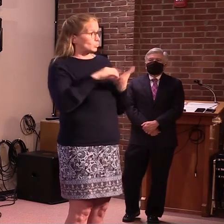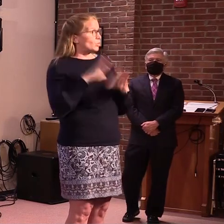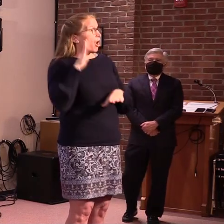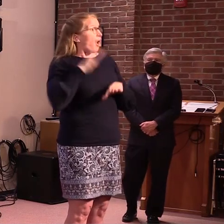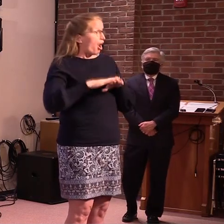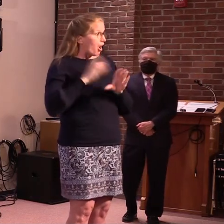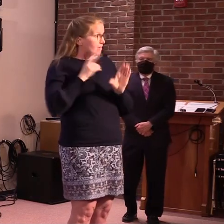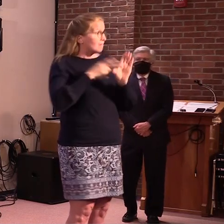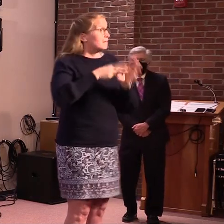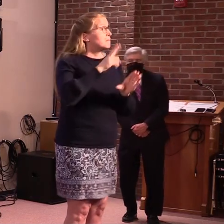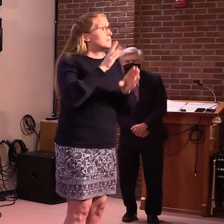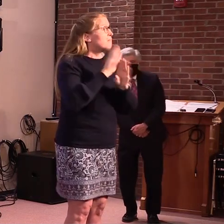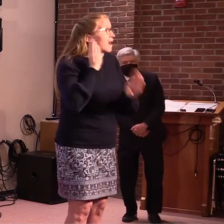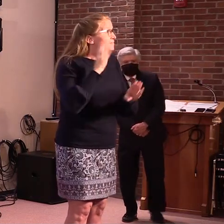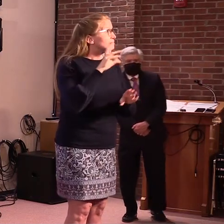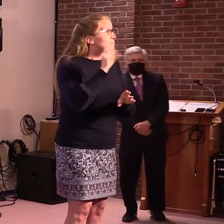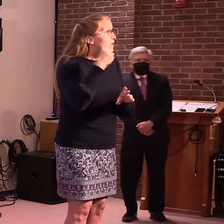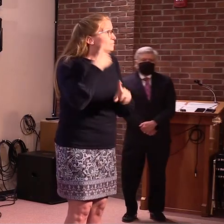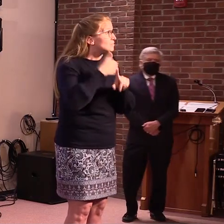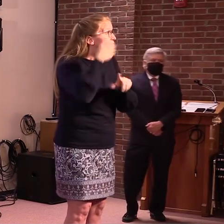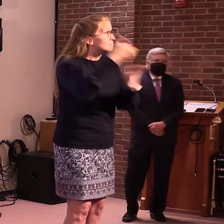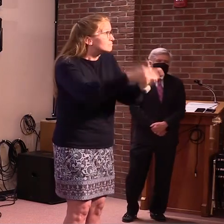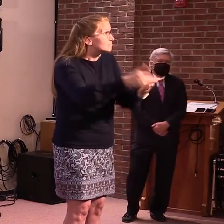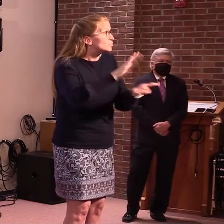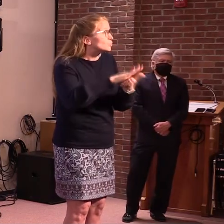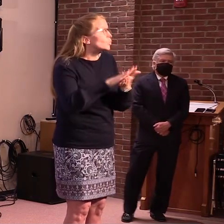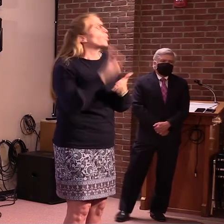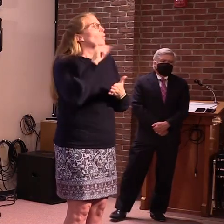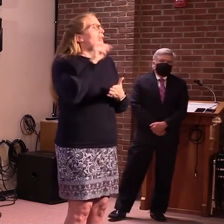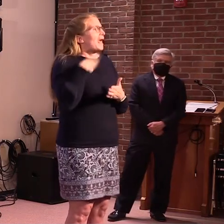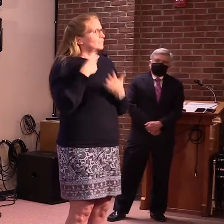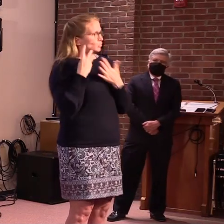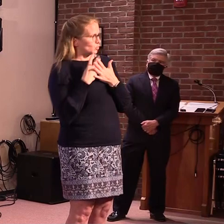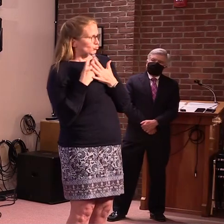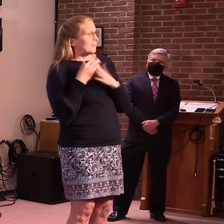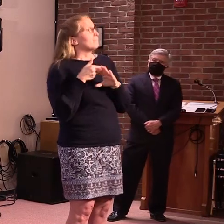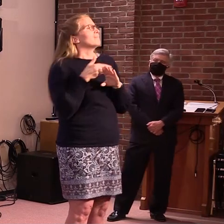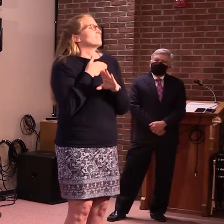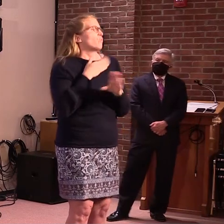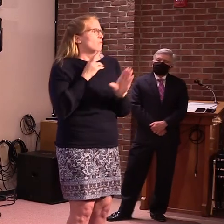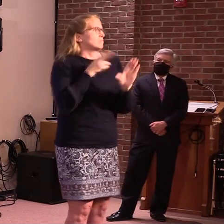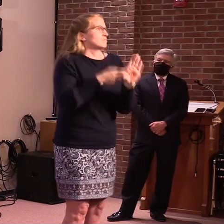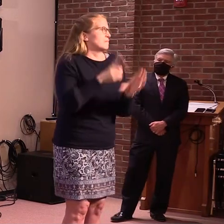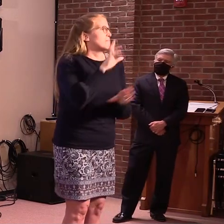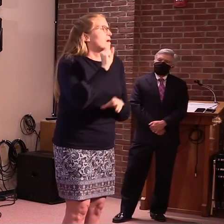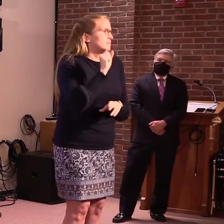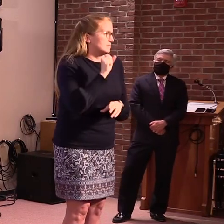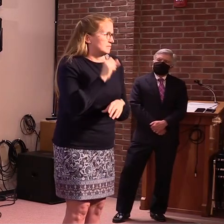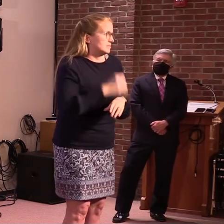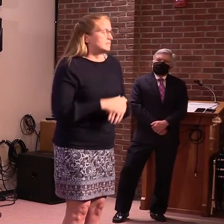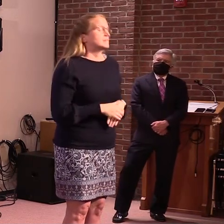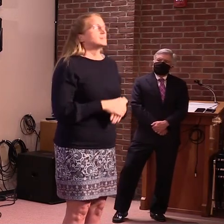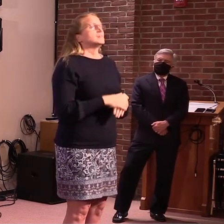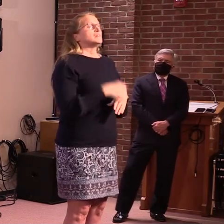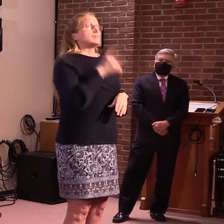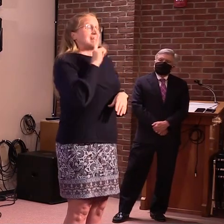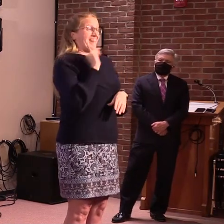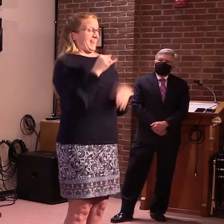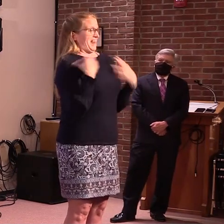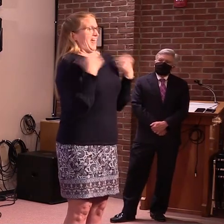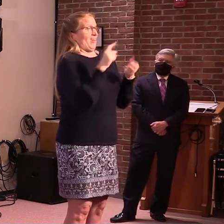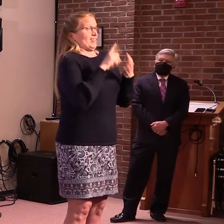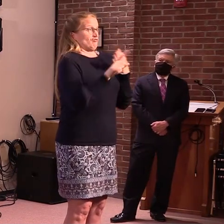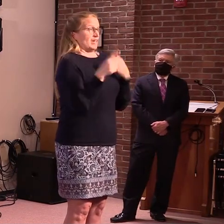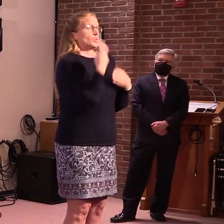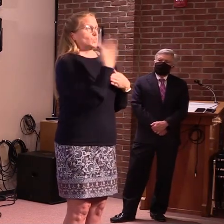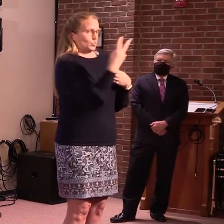reduce the potential spread of the virus. The daily health check consists of two components, a series of questions and a